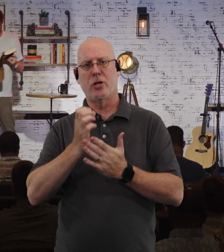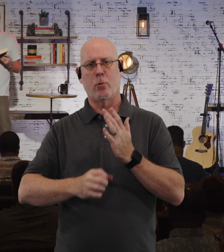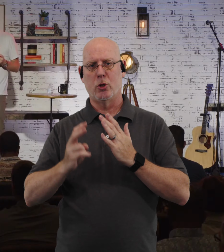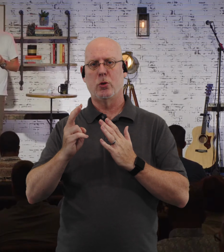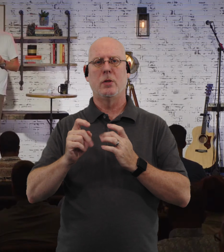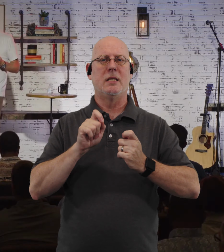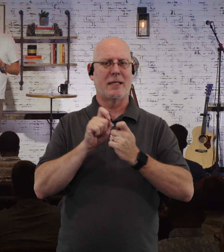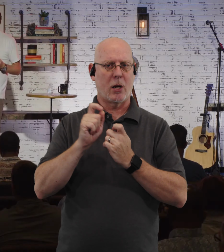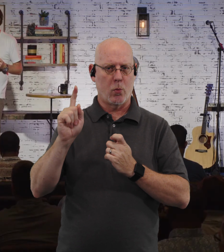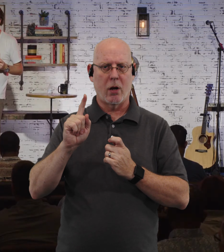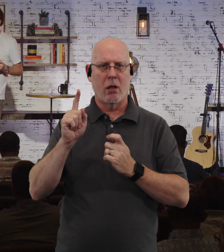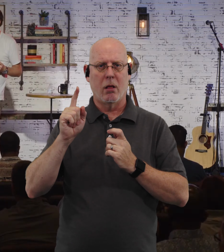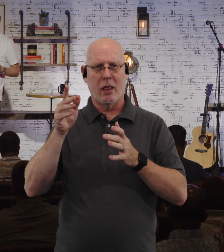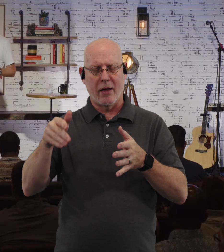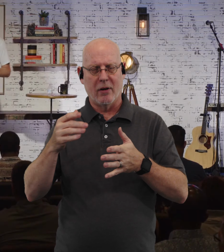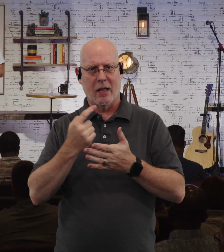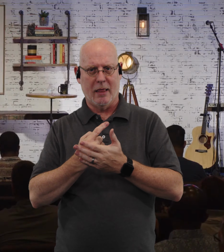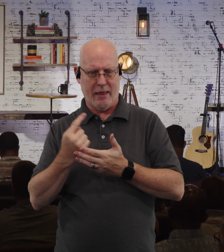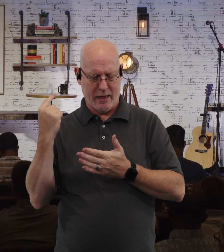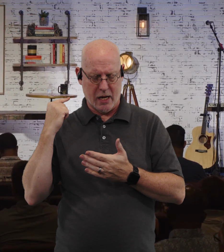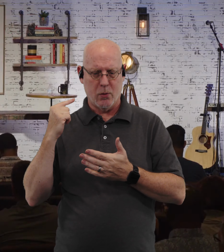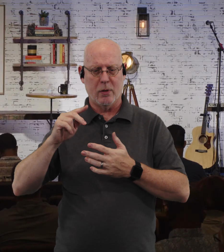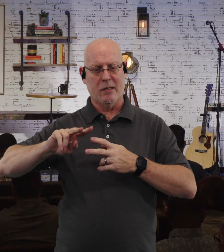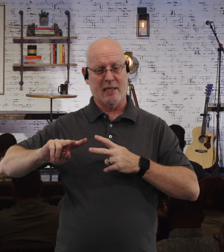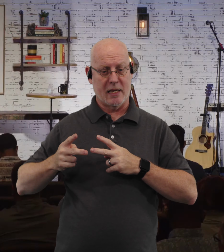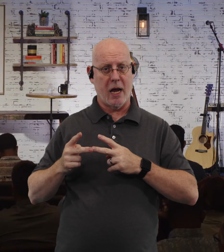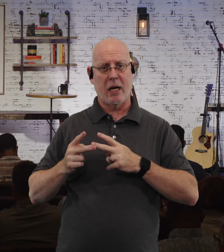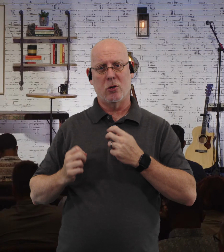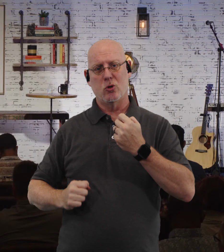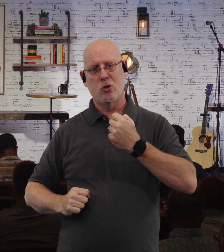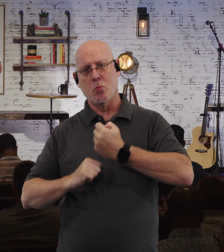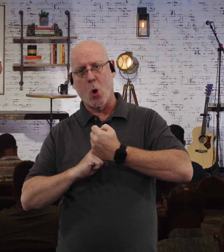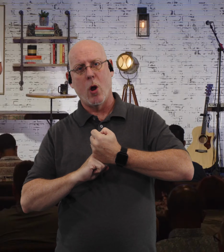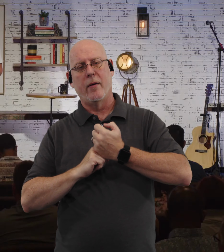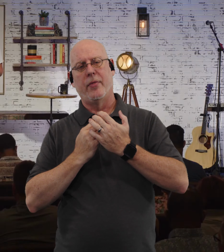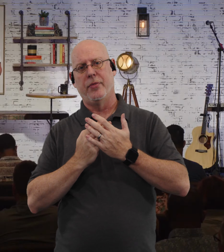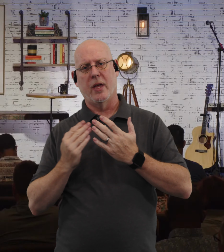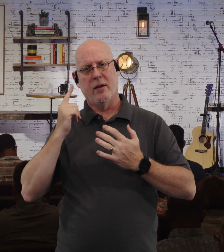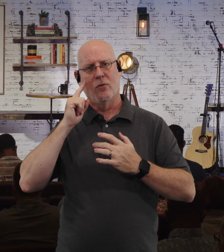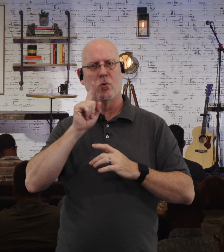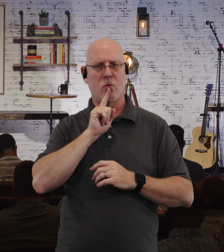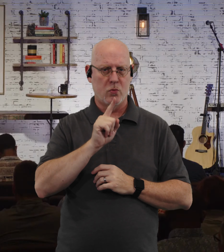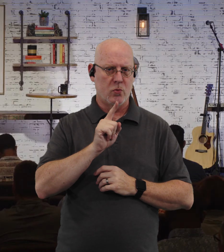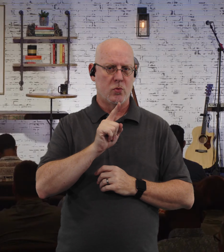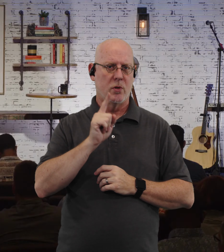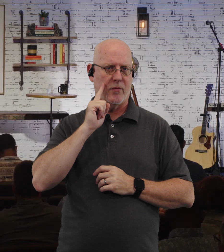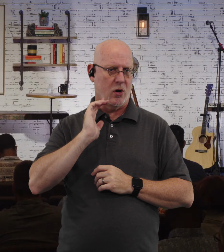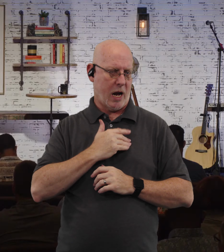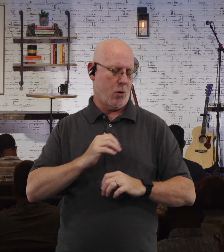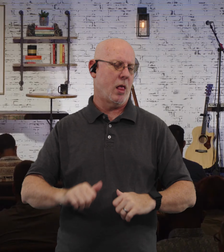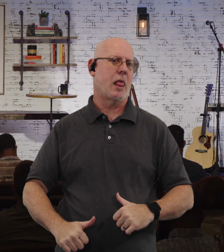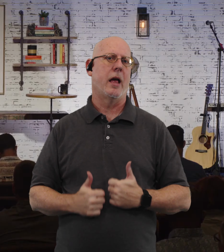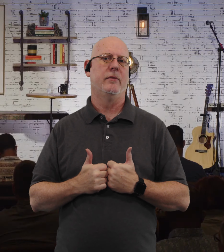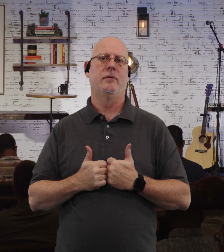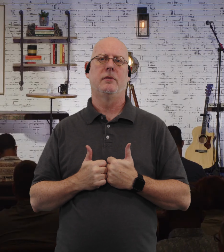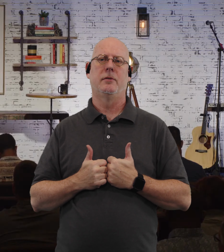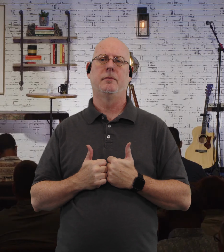and we're going to pick up right where we left off last week, and we see this second supportive element of truth for our